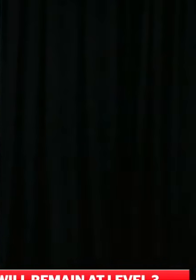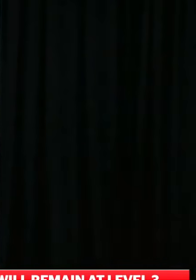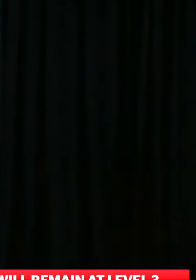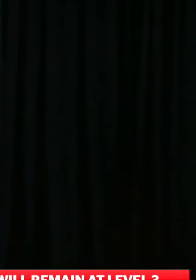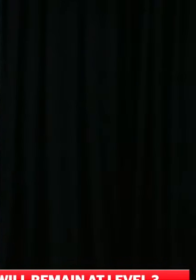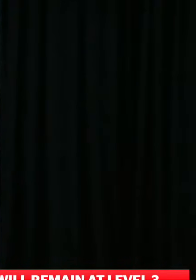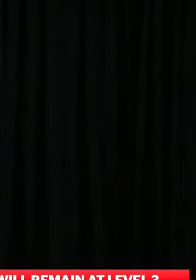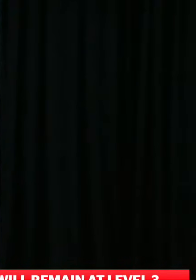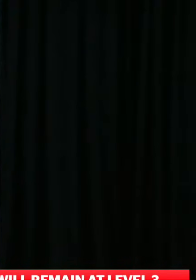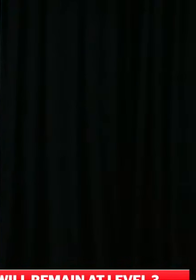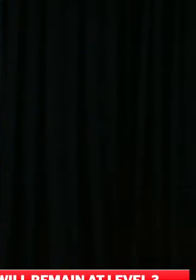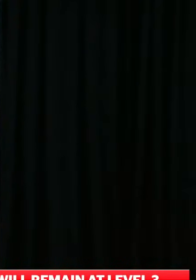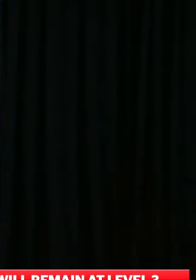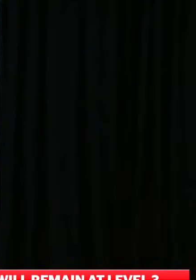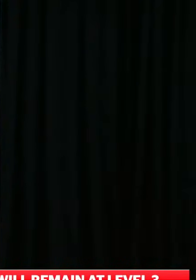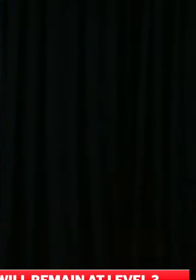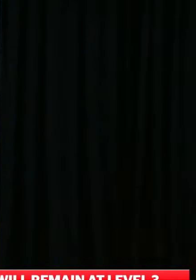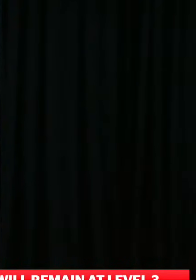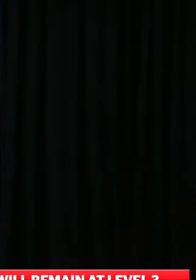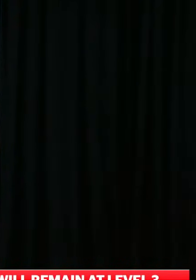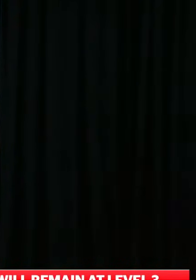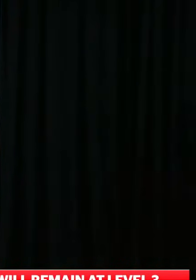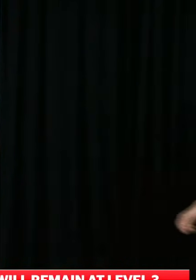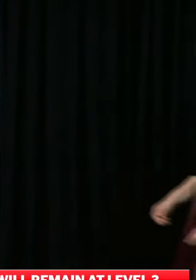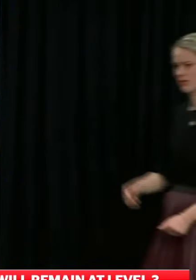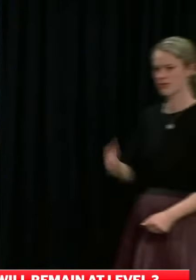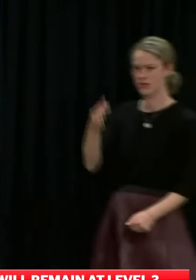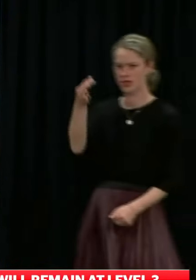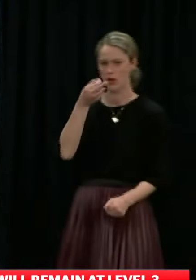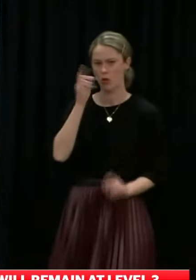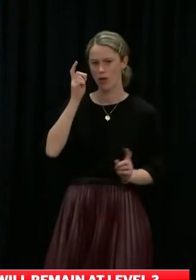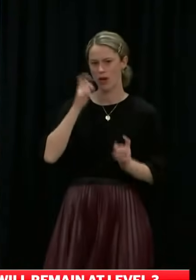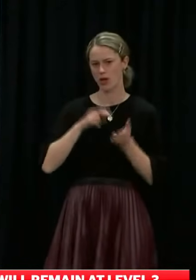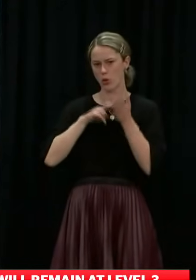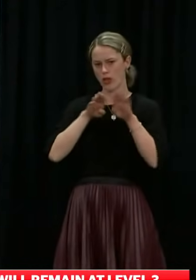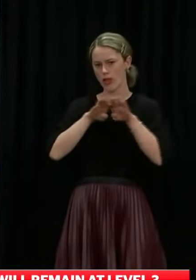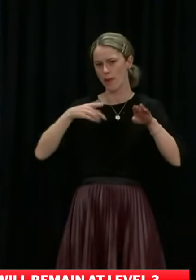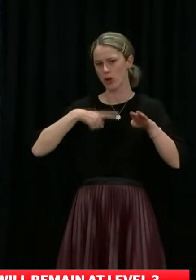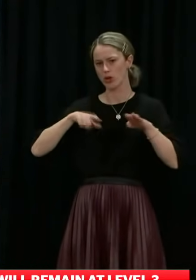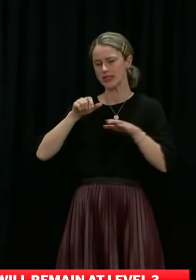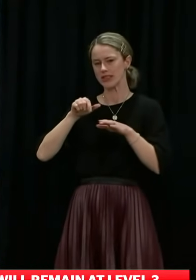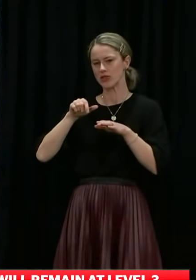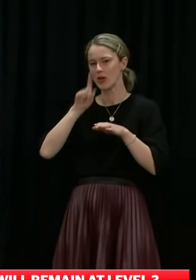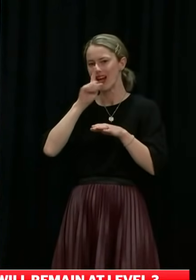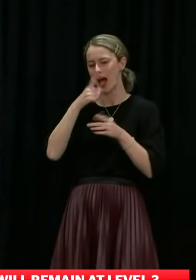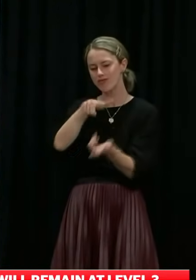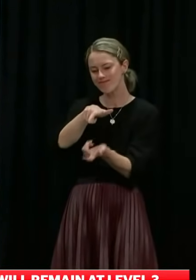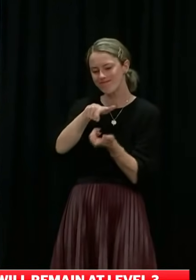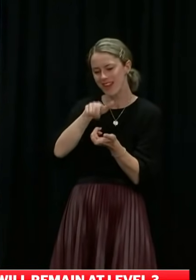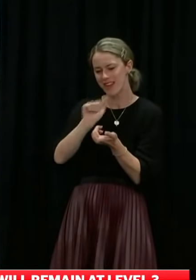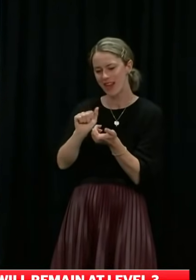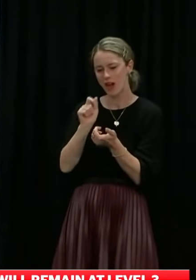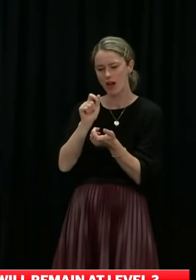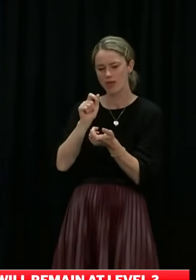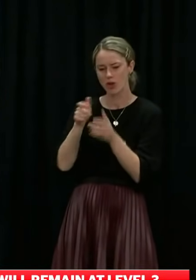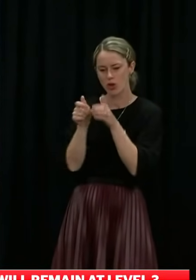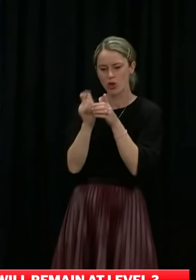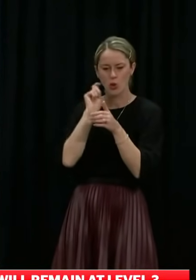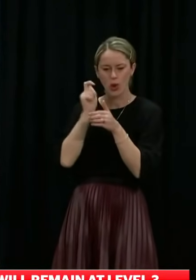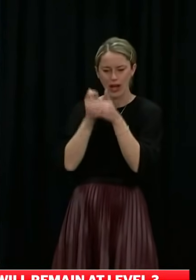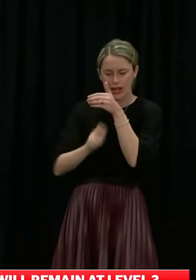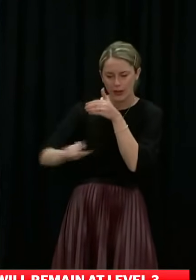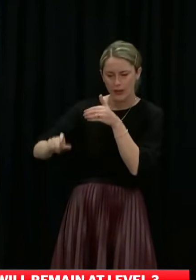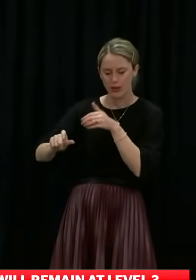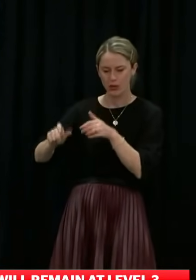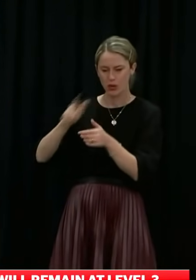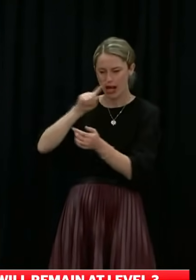not everybody's on a mains water supply in terms of wastewater testing. Is that patchier to pick up through that kind of testing as